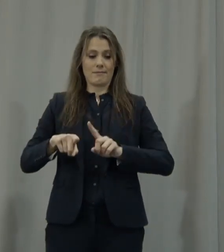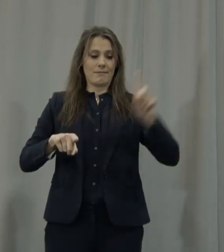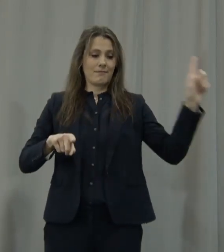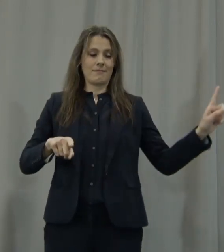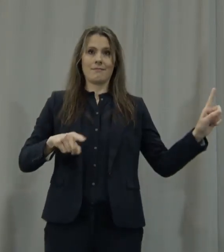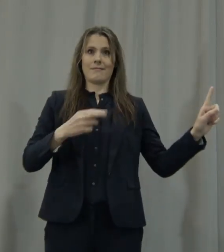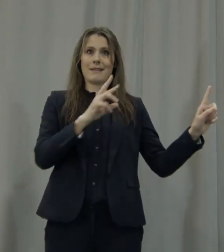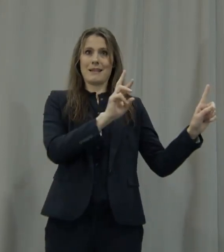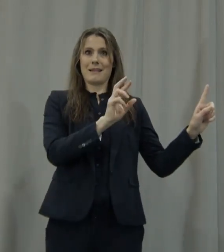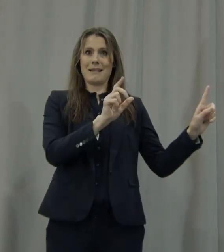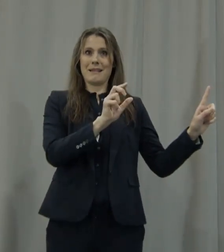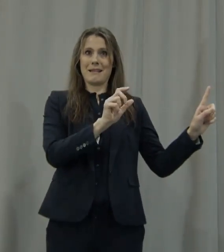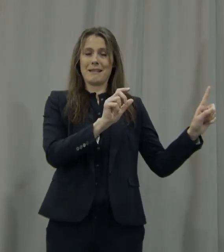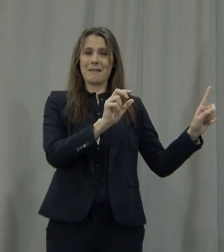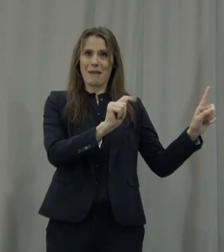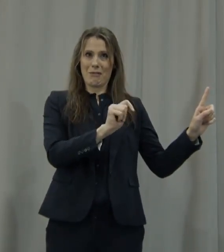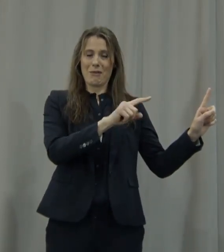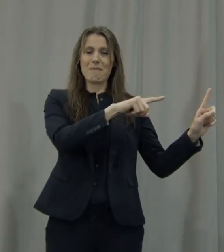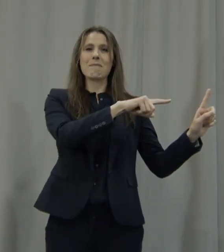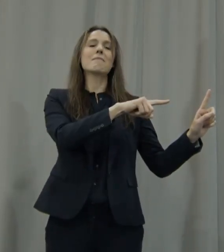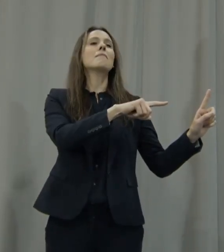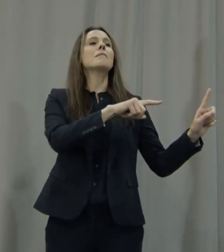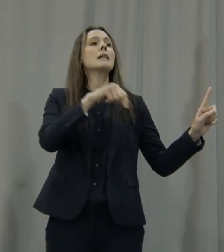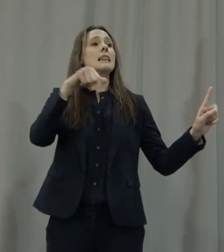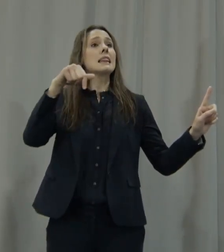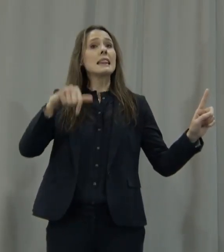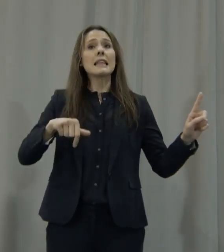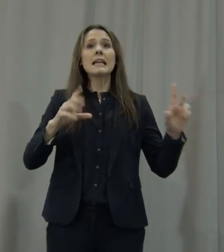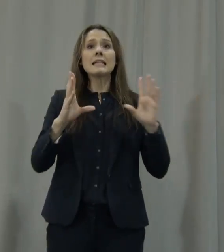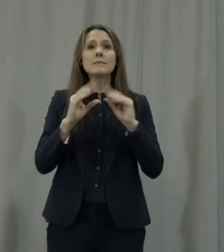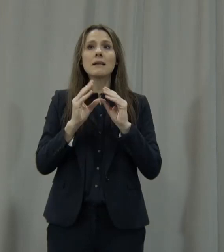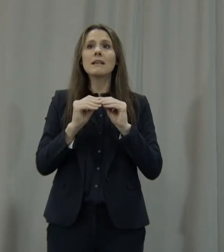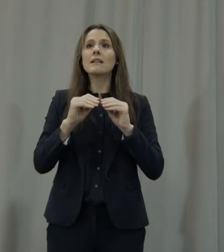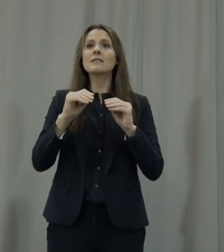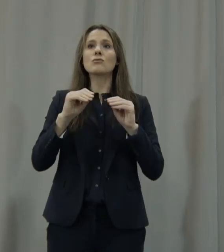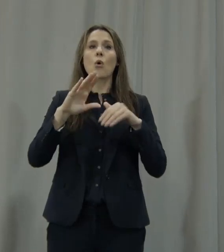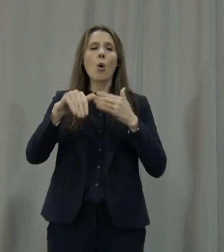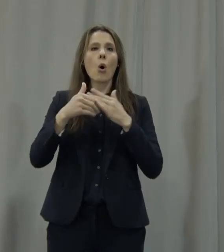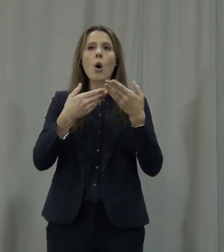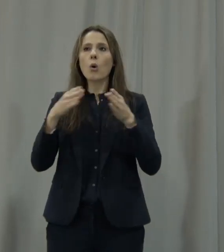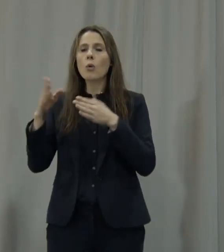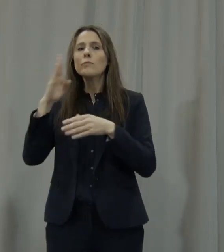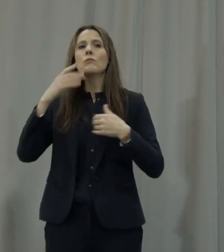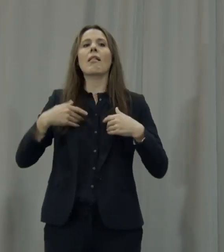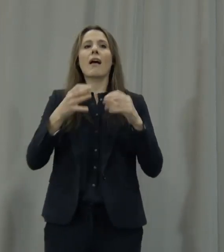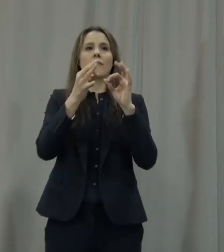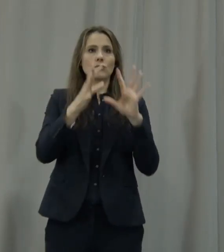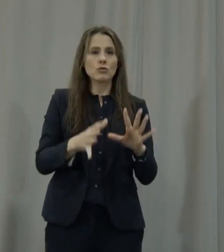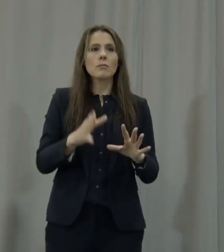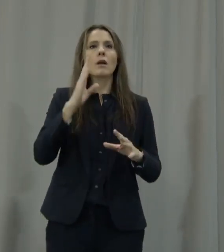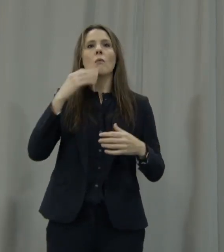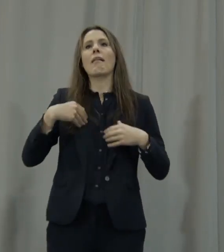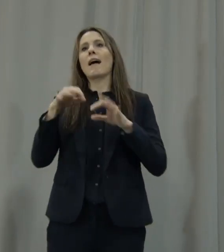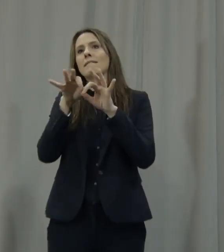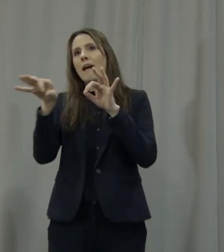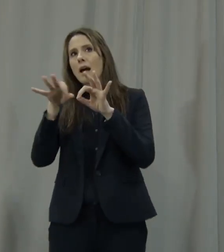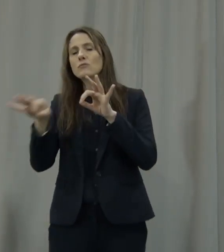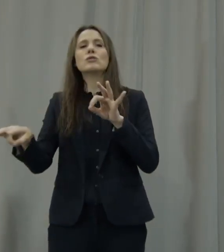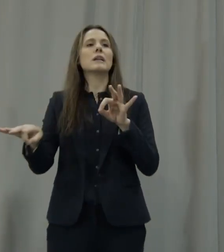left. All sessions today will have an ASL interpreter and live captioning in each